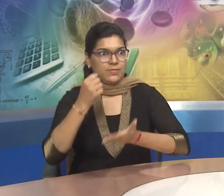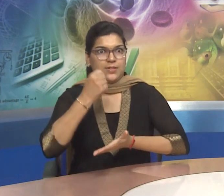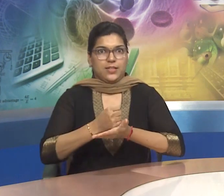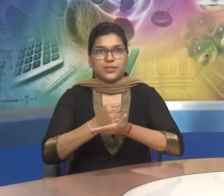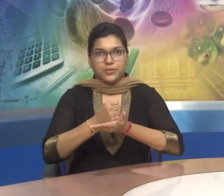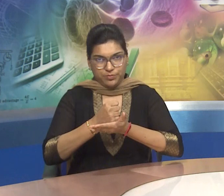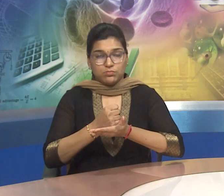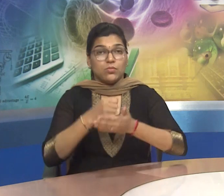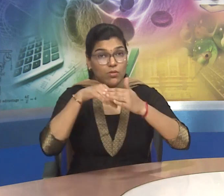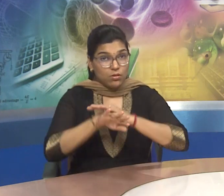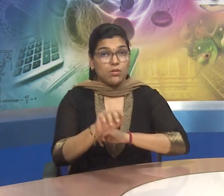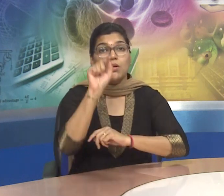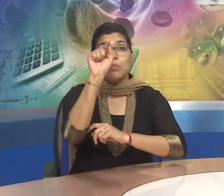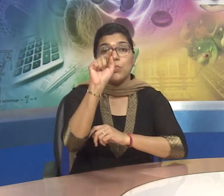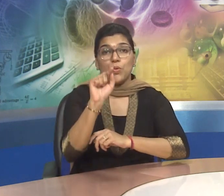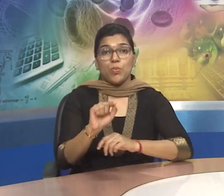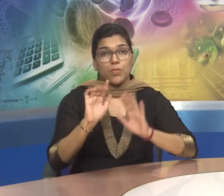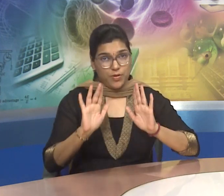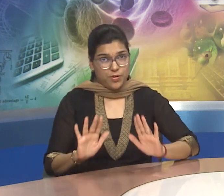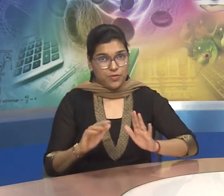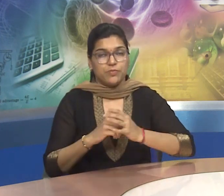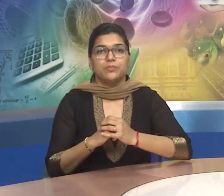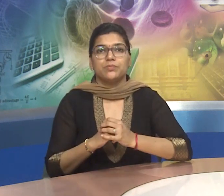Now let us discuss right to equality.